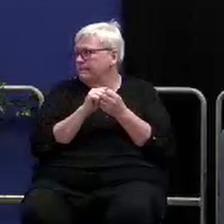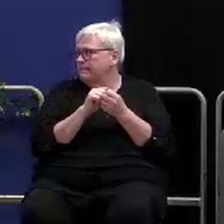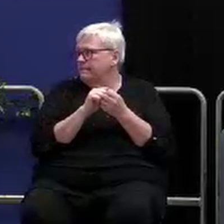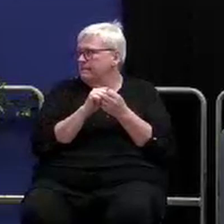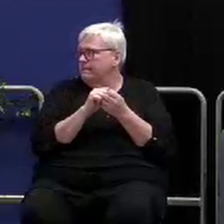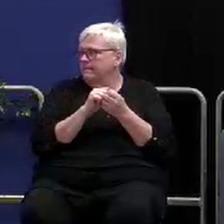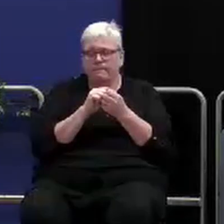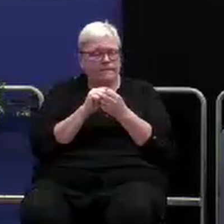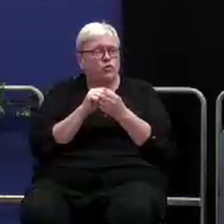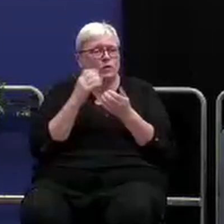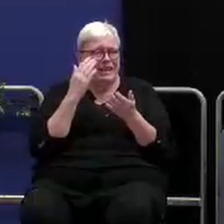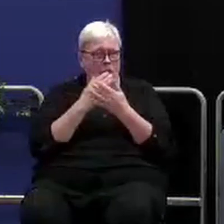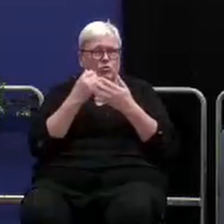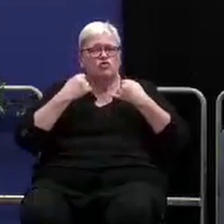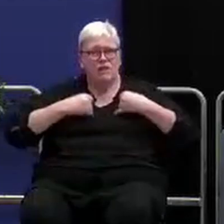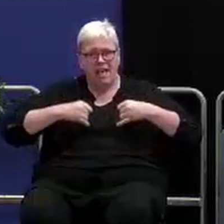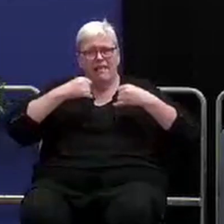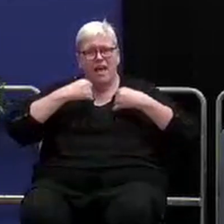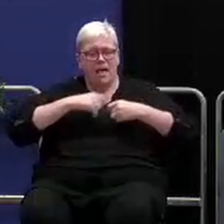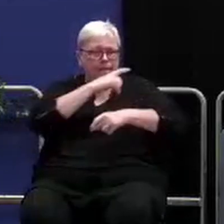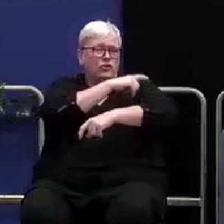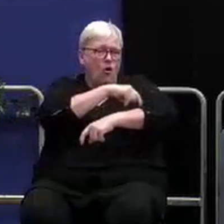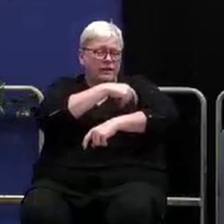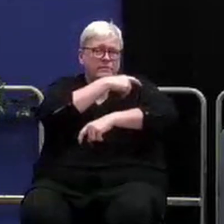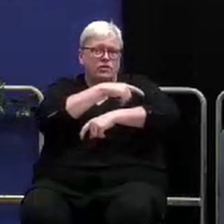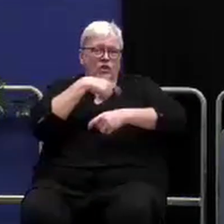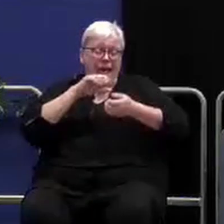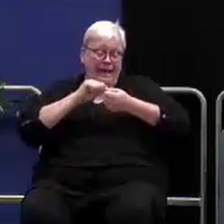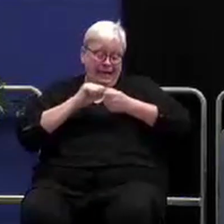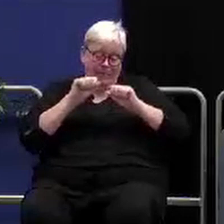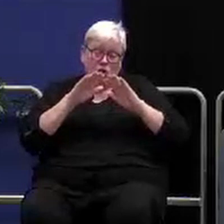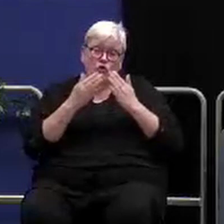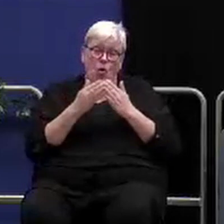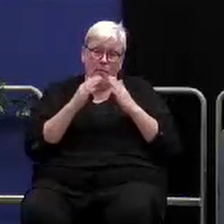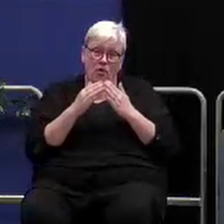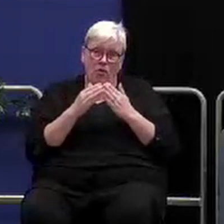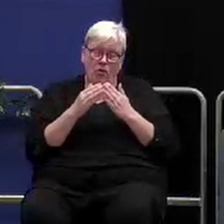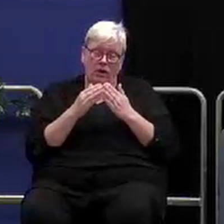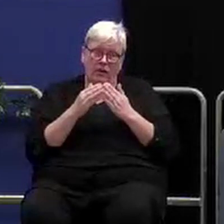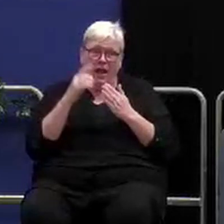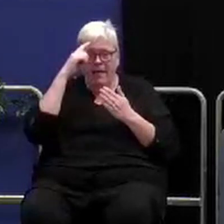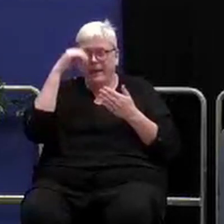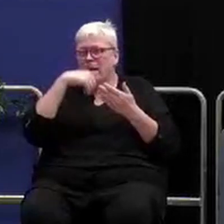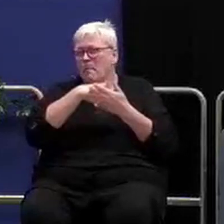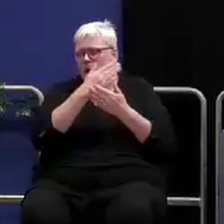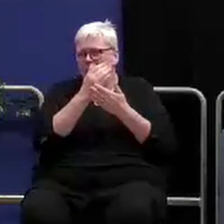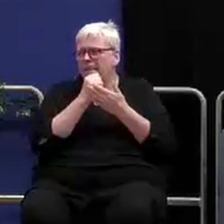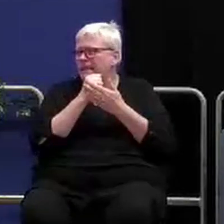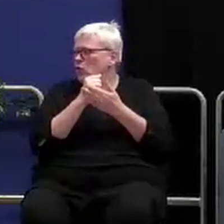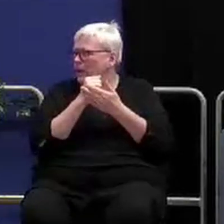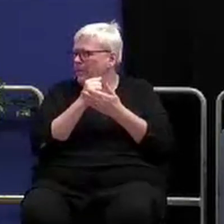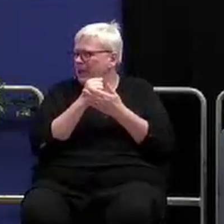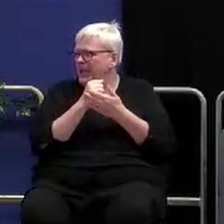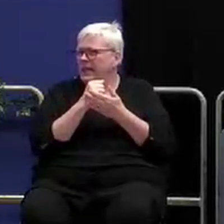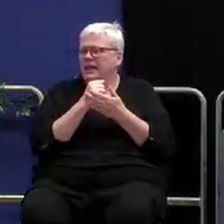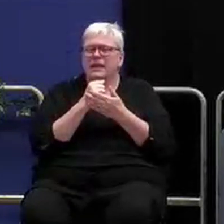when I was very ill in hospital, I kept a notebook. I think it was part therapy.